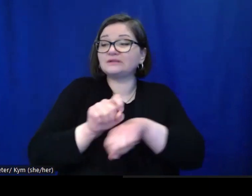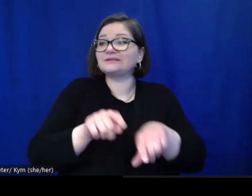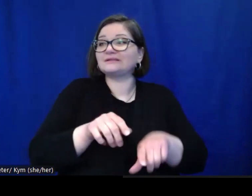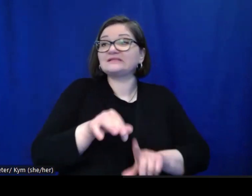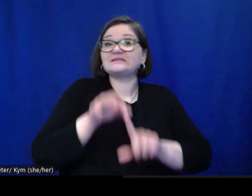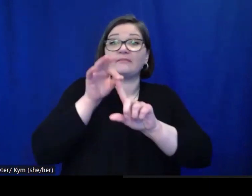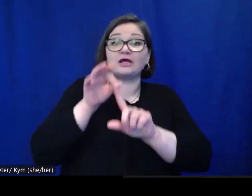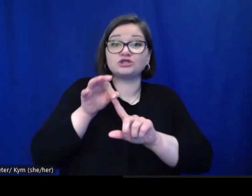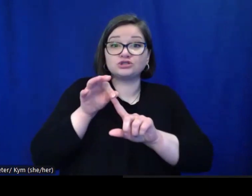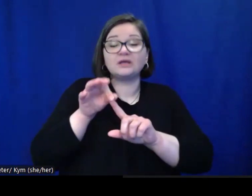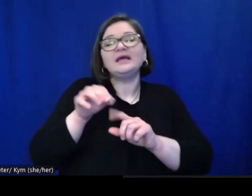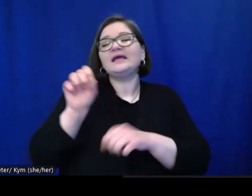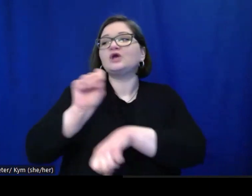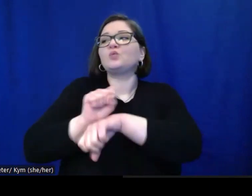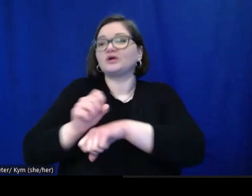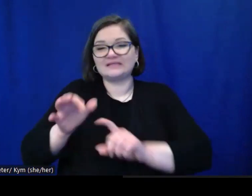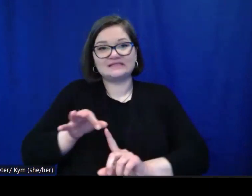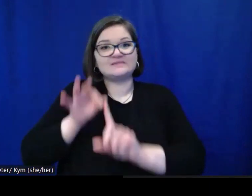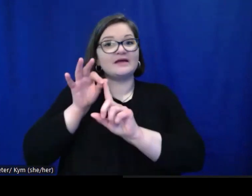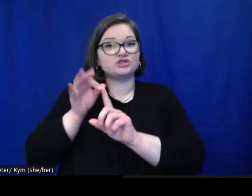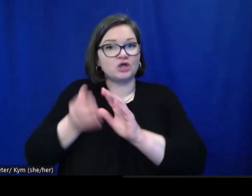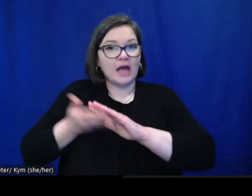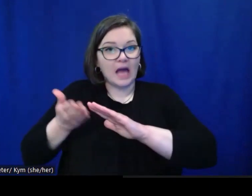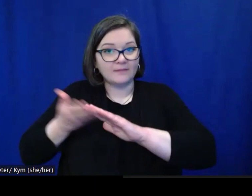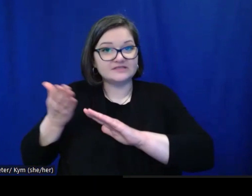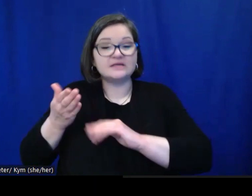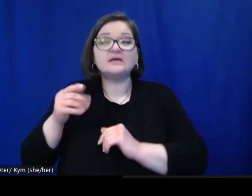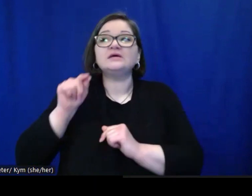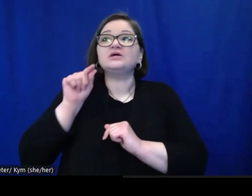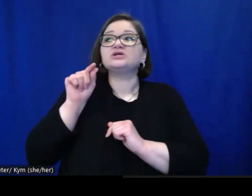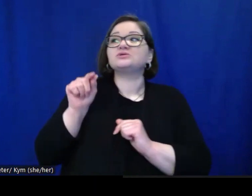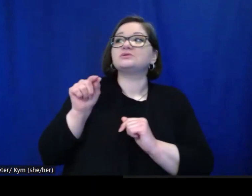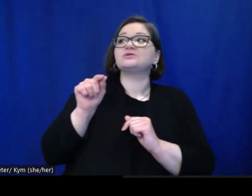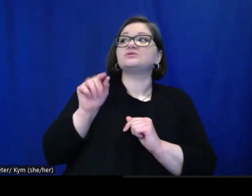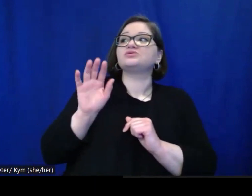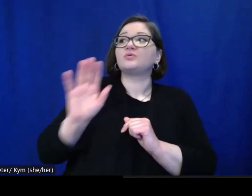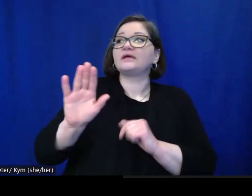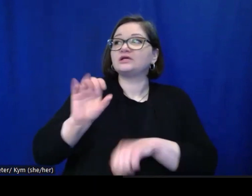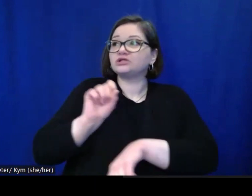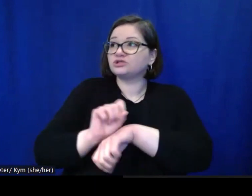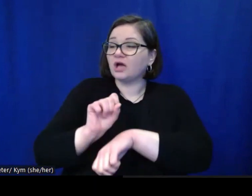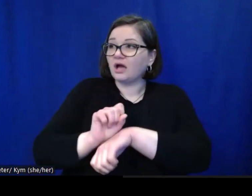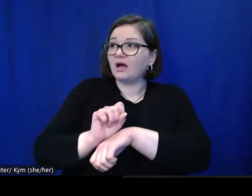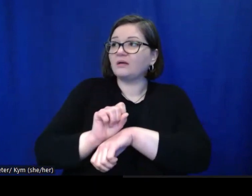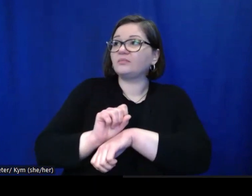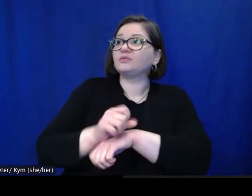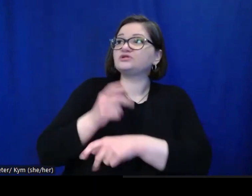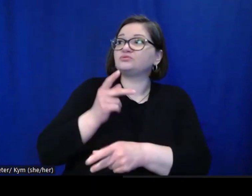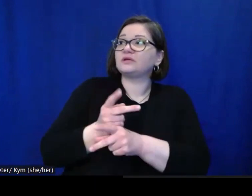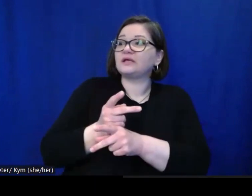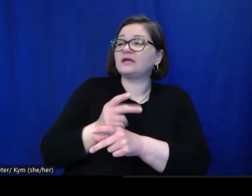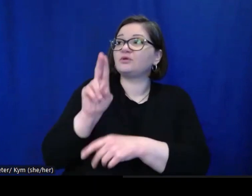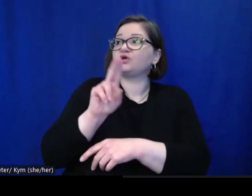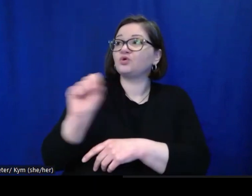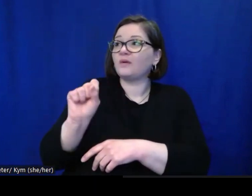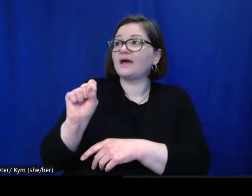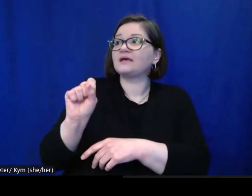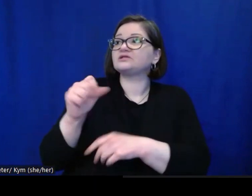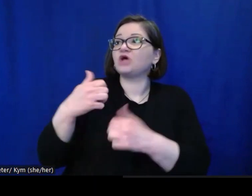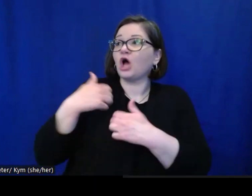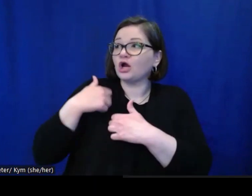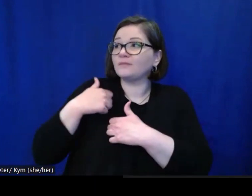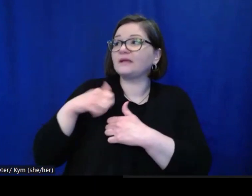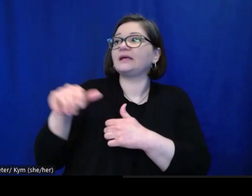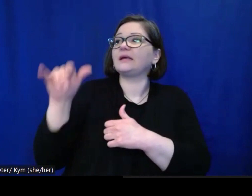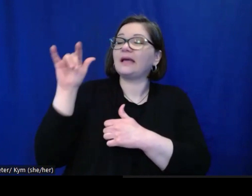operations, and their job was to keep our U.S. Army airplanes in the air